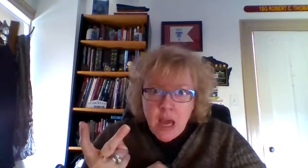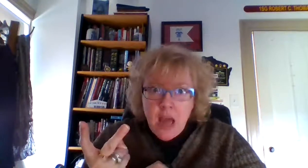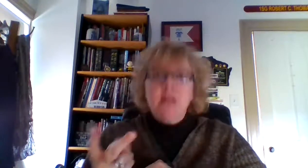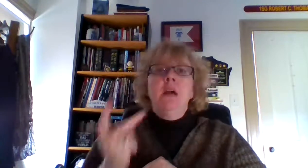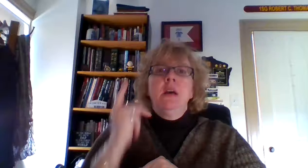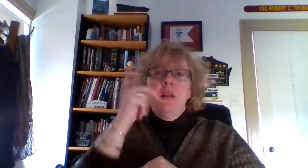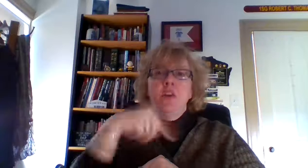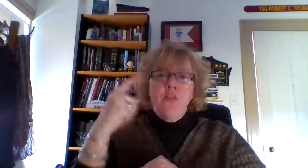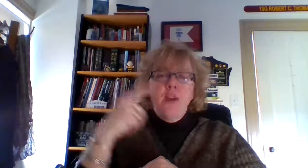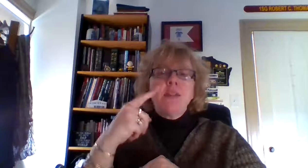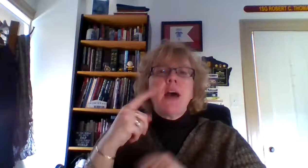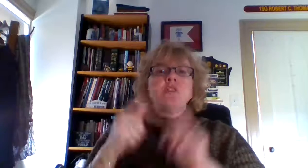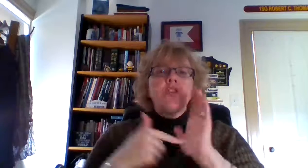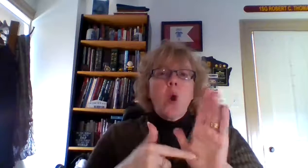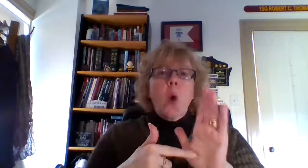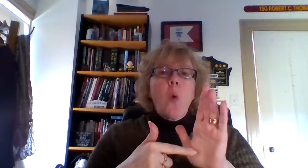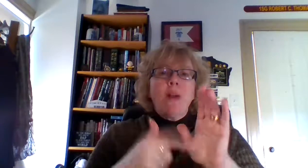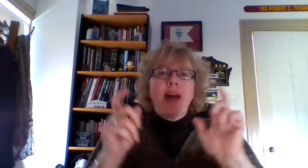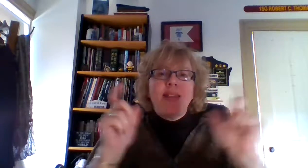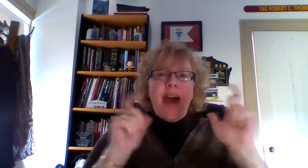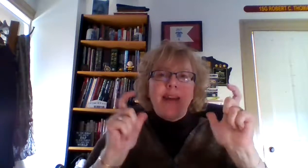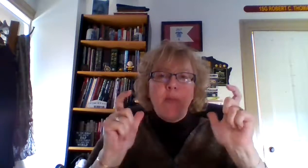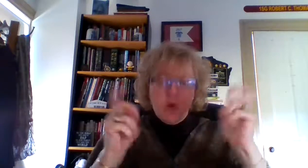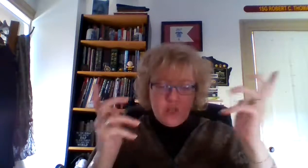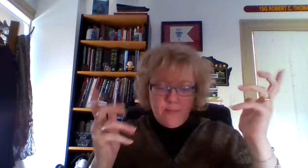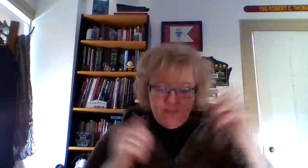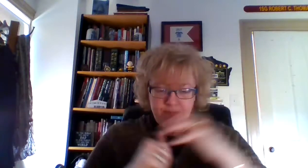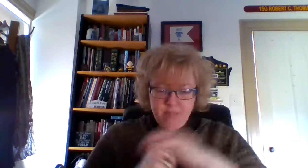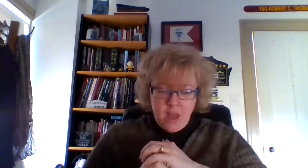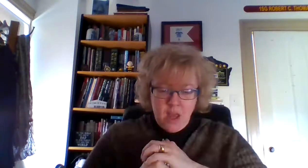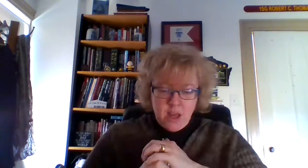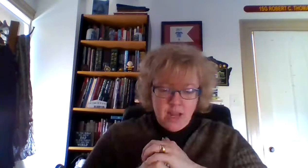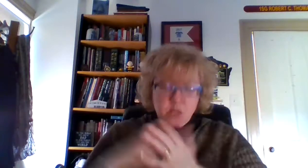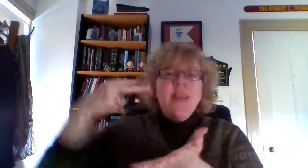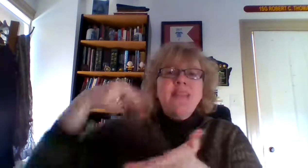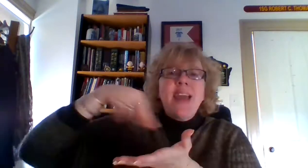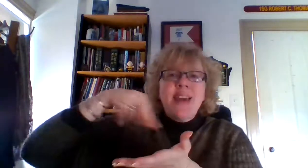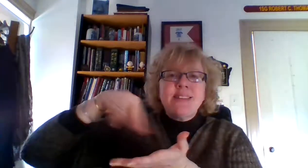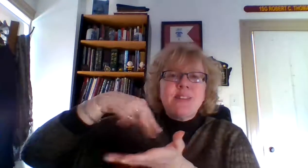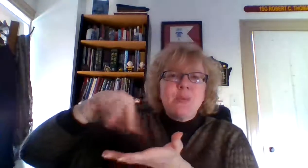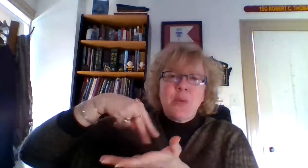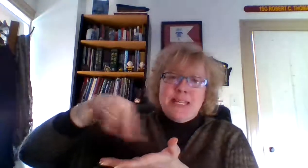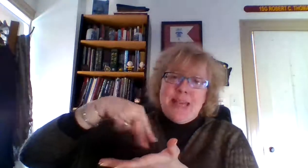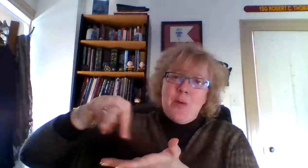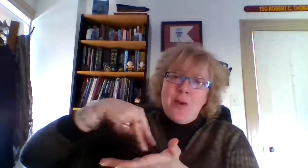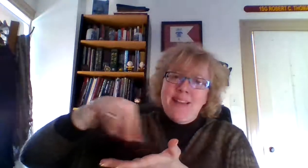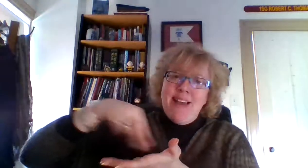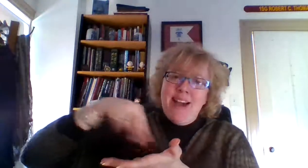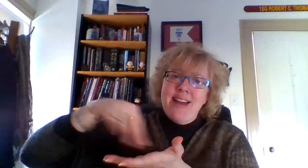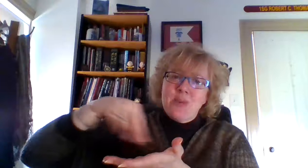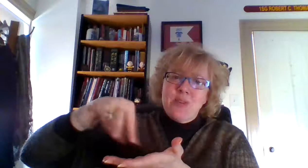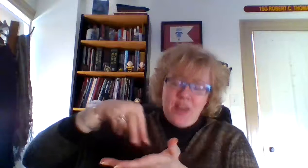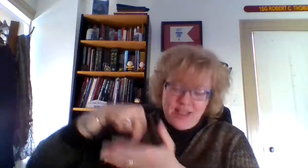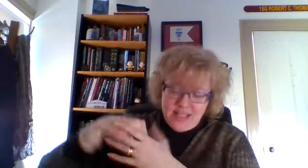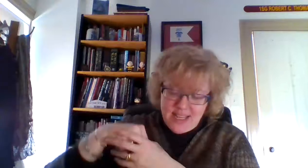that. Your face has to show a lot of that emotion. Next one, dance. We did that one a lot, so different kinds of